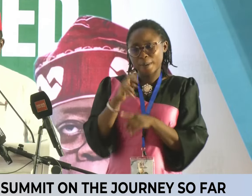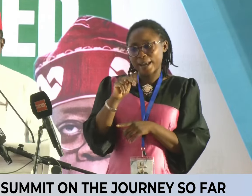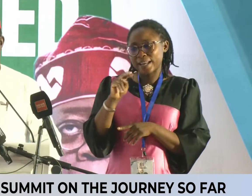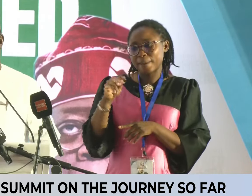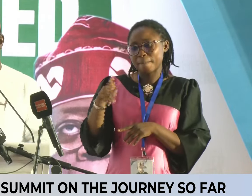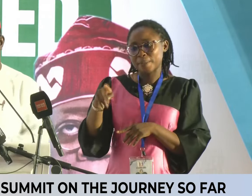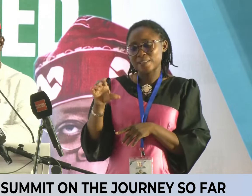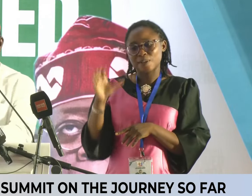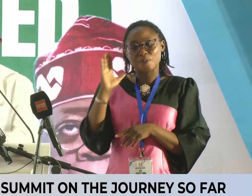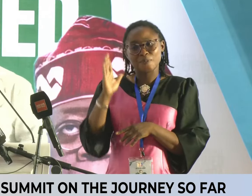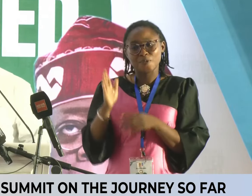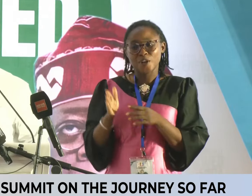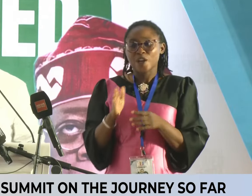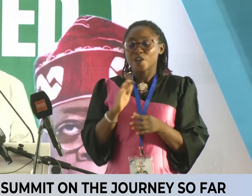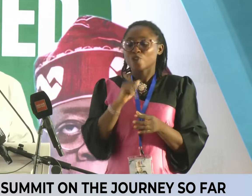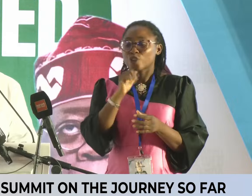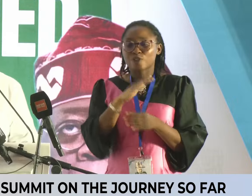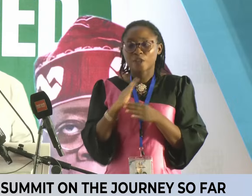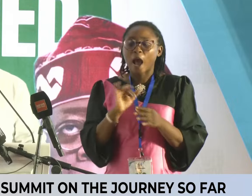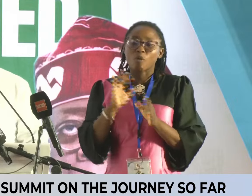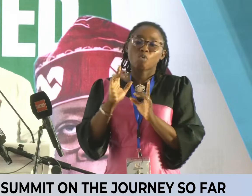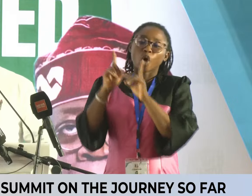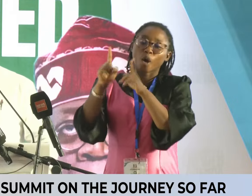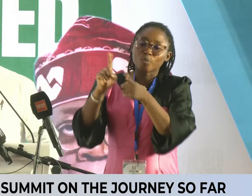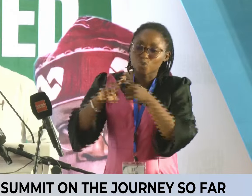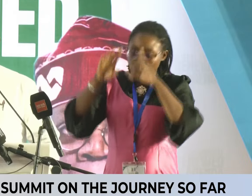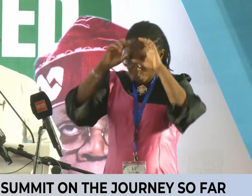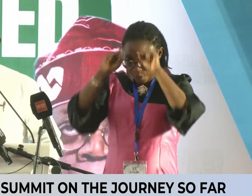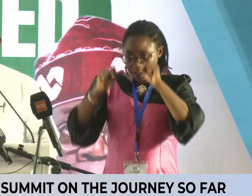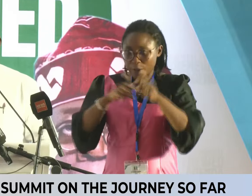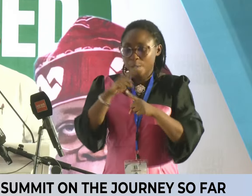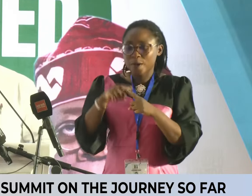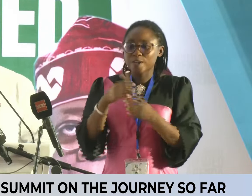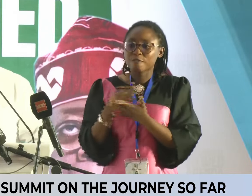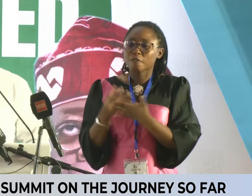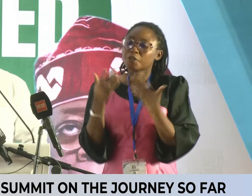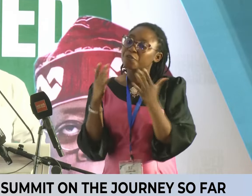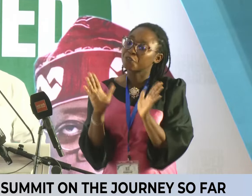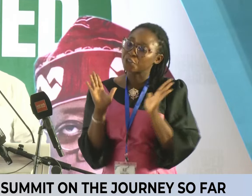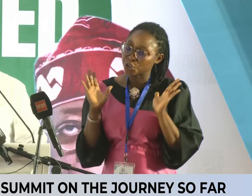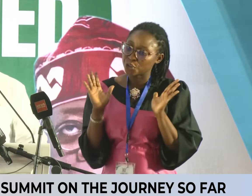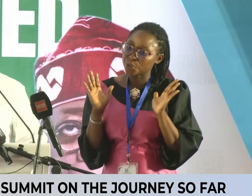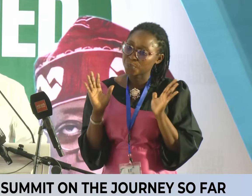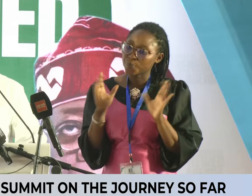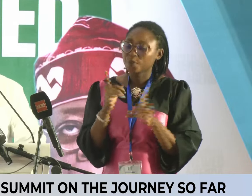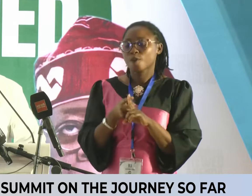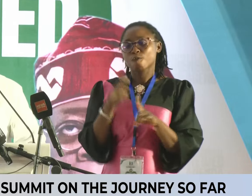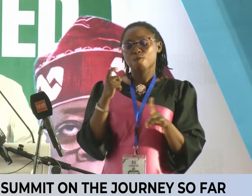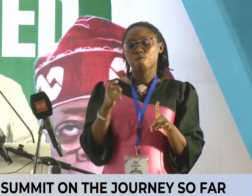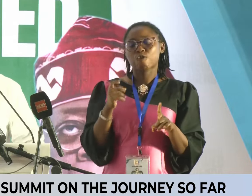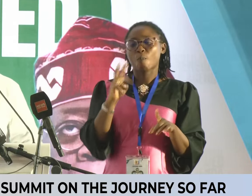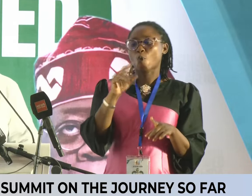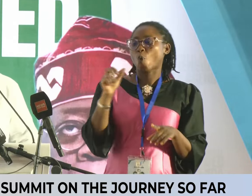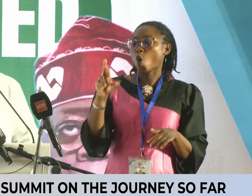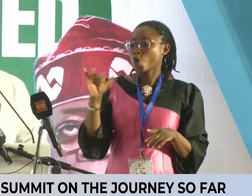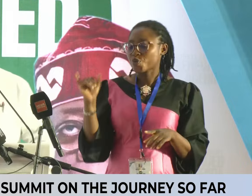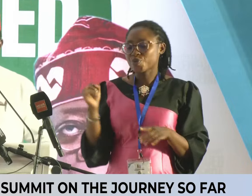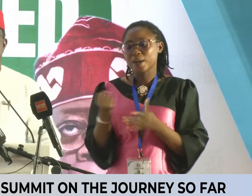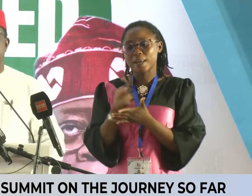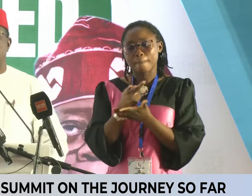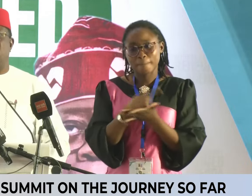not complete. So I'll be coming to Mr. President when the funds are exhausted. And from the Warri